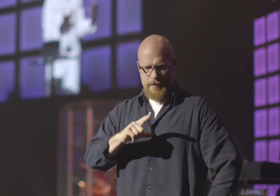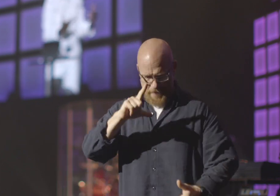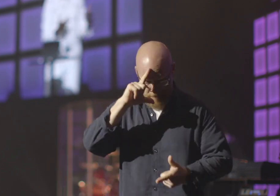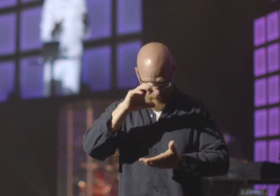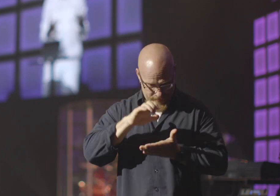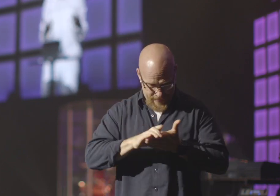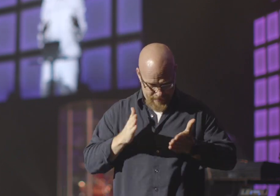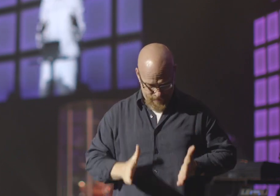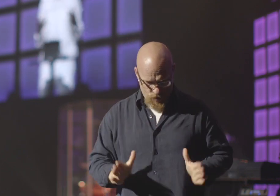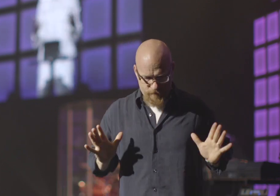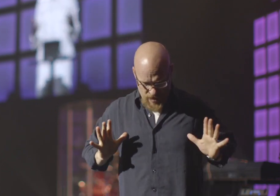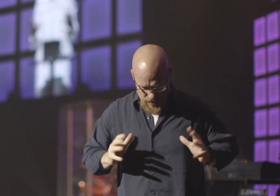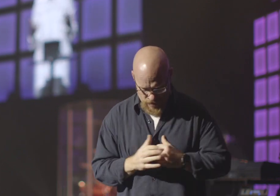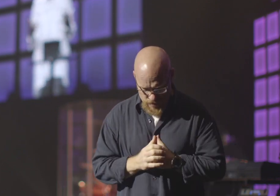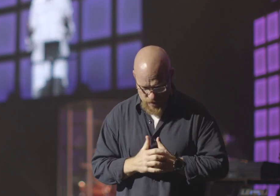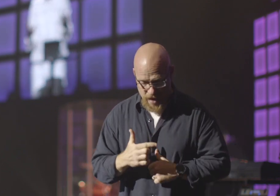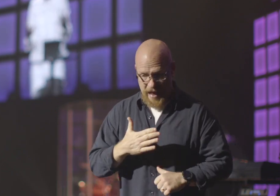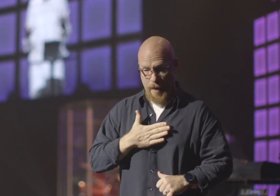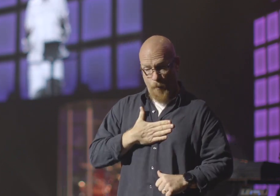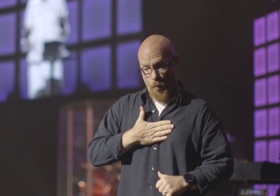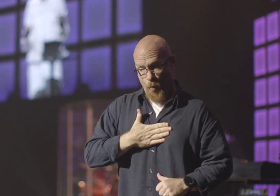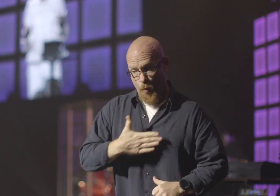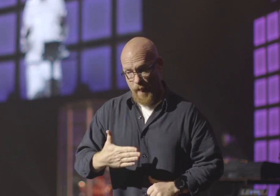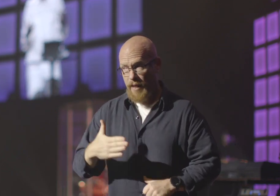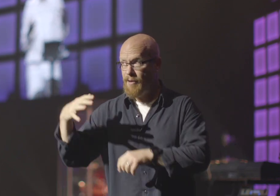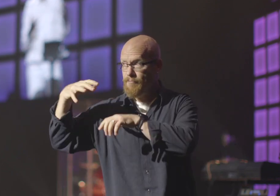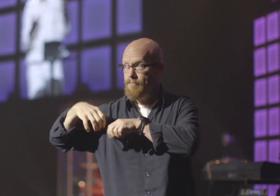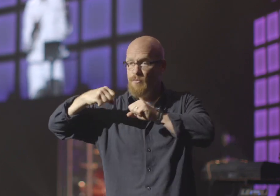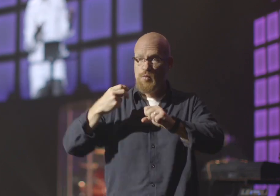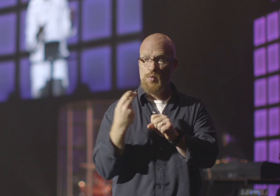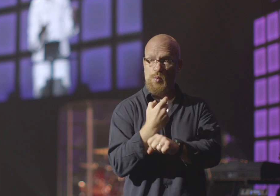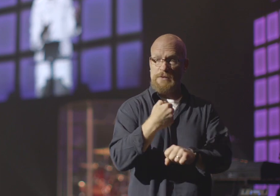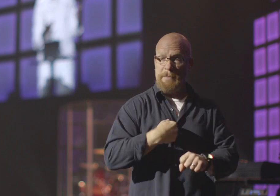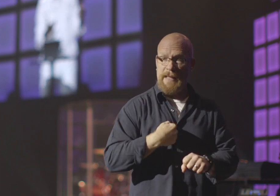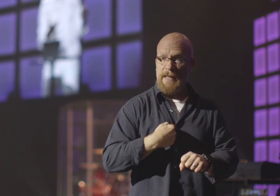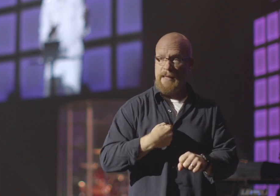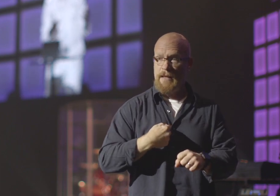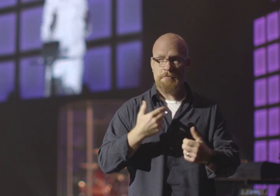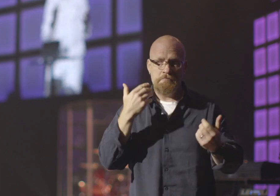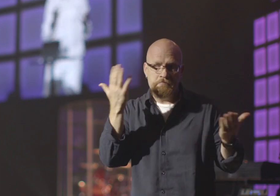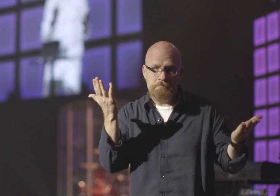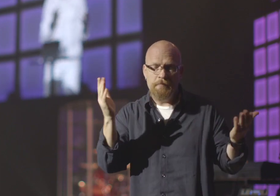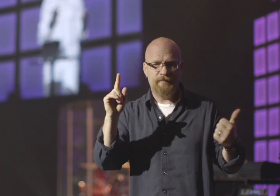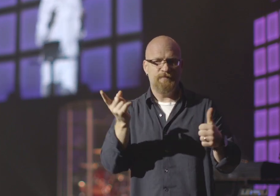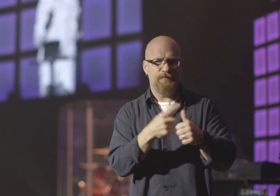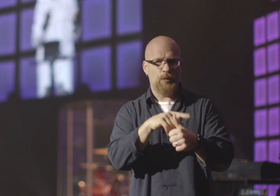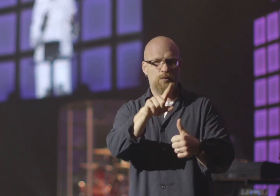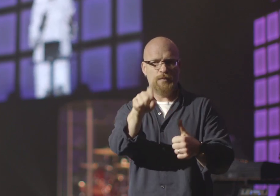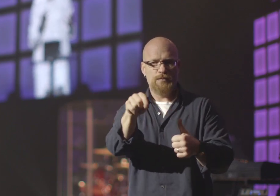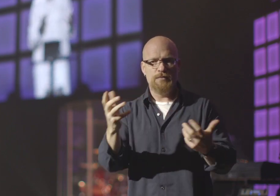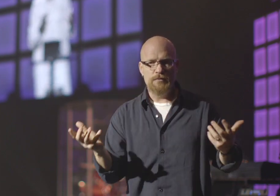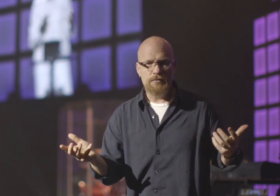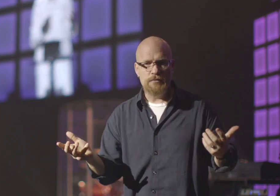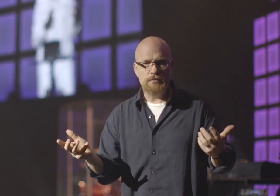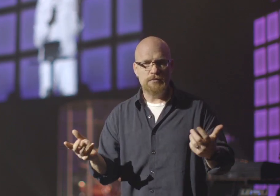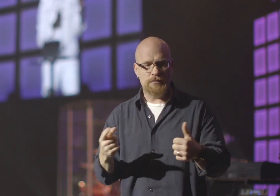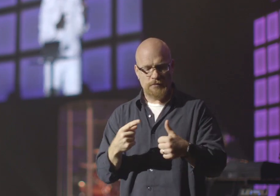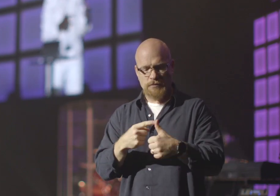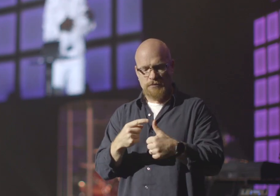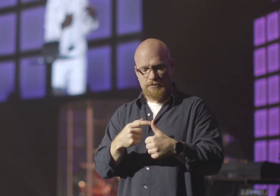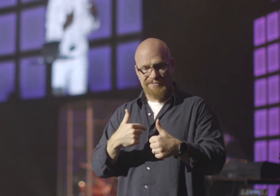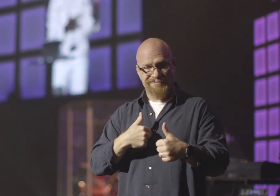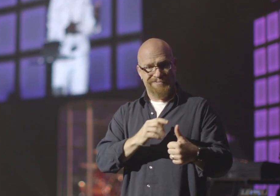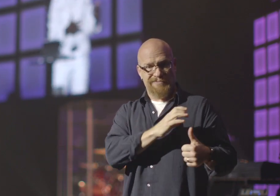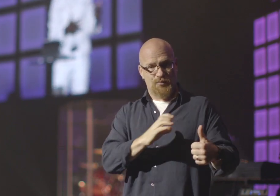I willing to be used by God? Now, one of the things that's so important is understanding as a